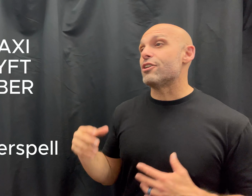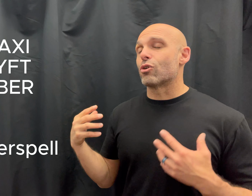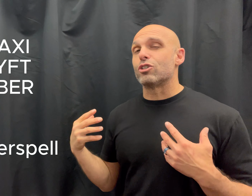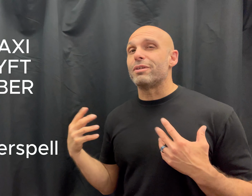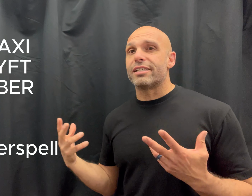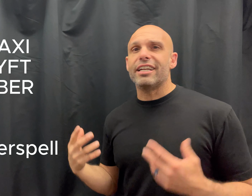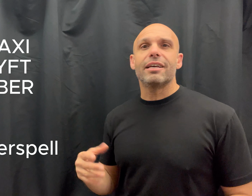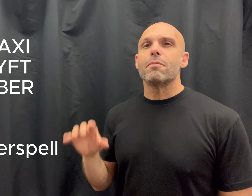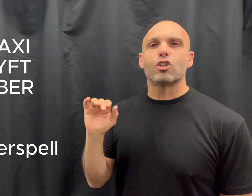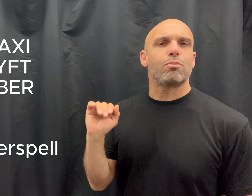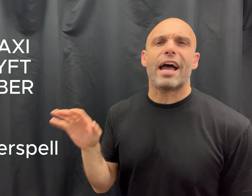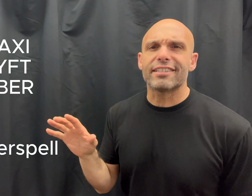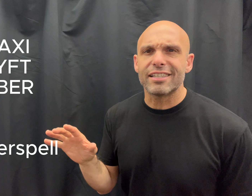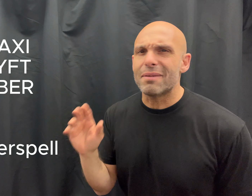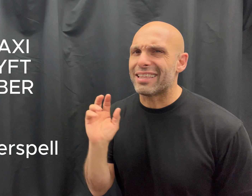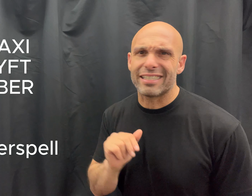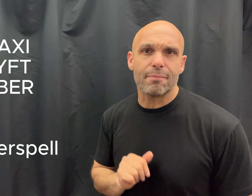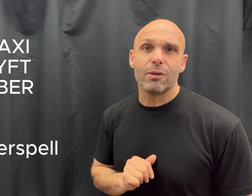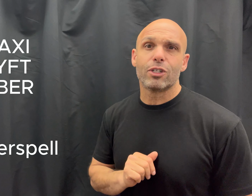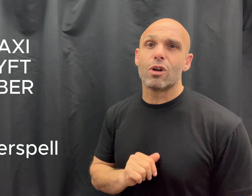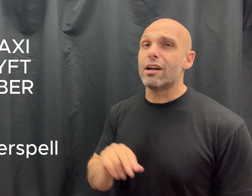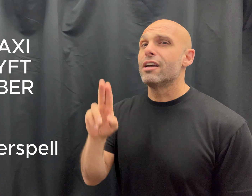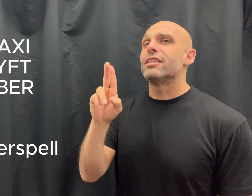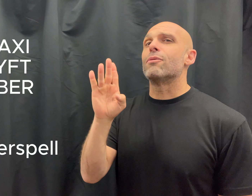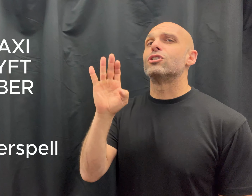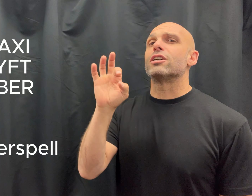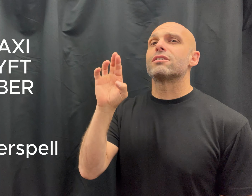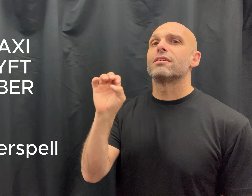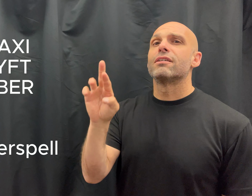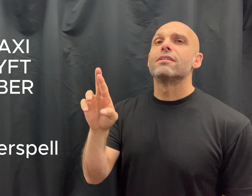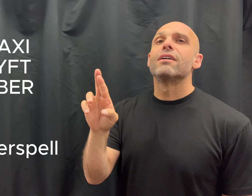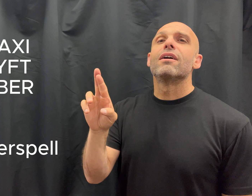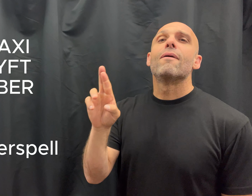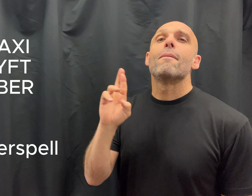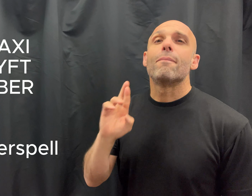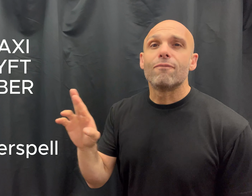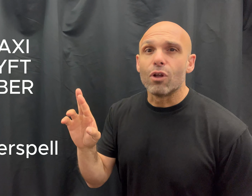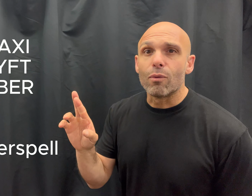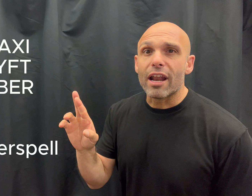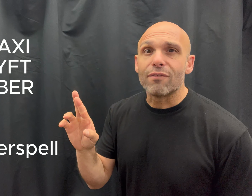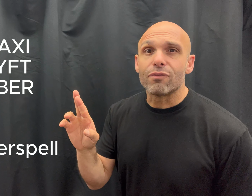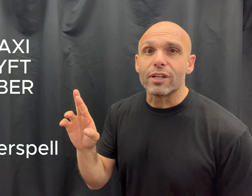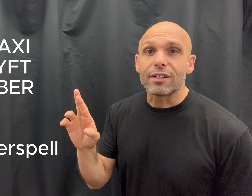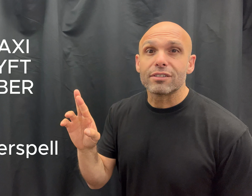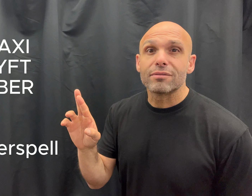going to be signing them, just practice them. And the same thing with truck, they will just flow right off your fingers.